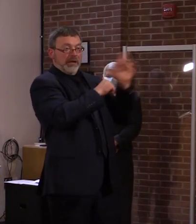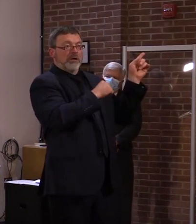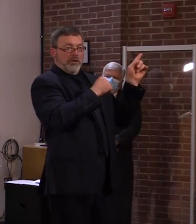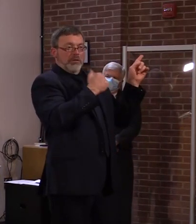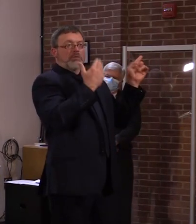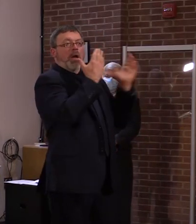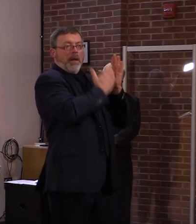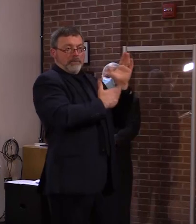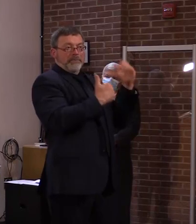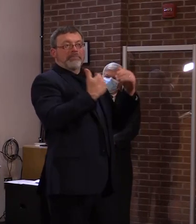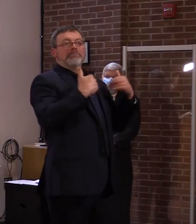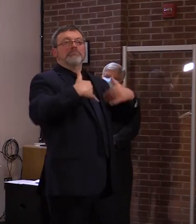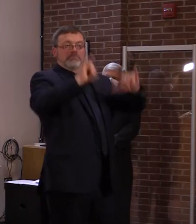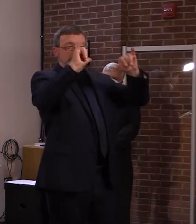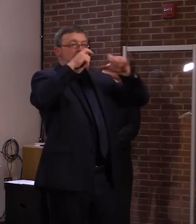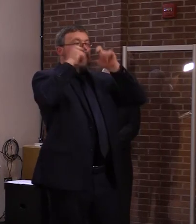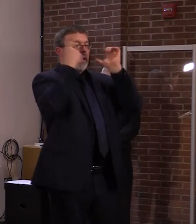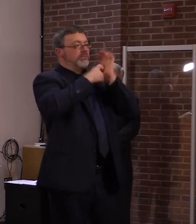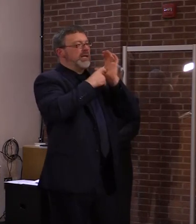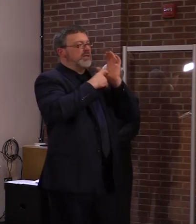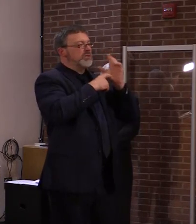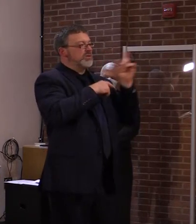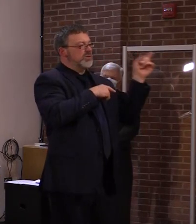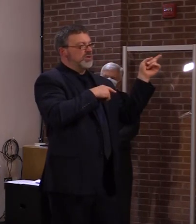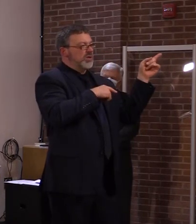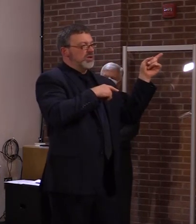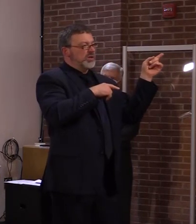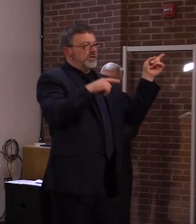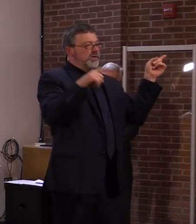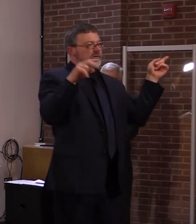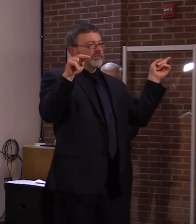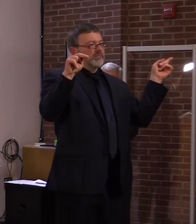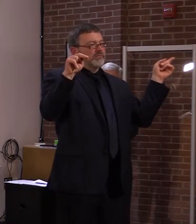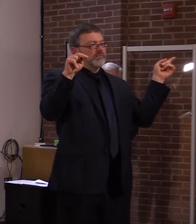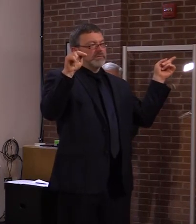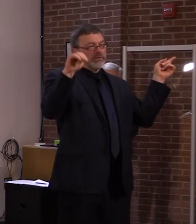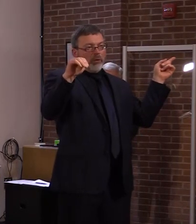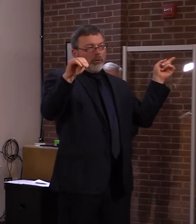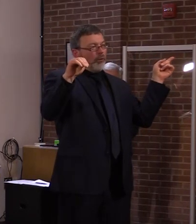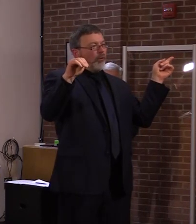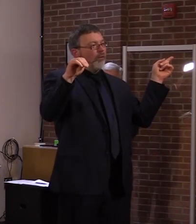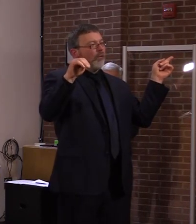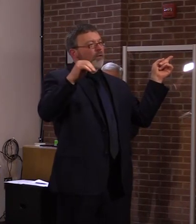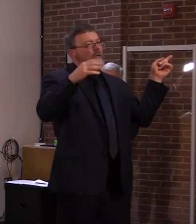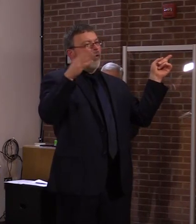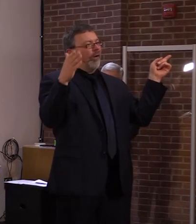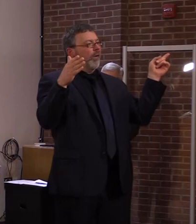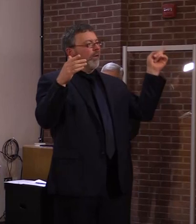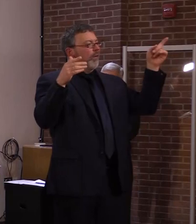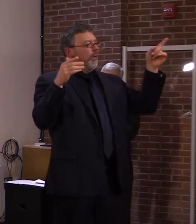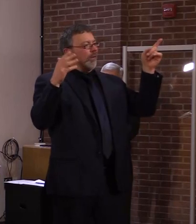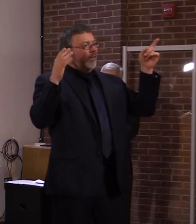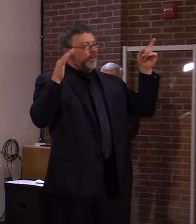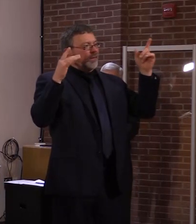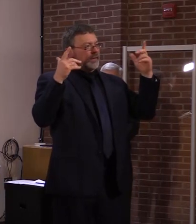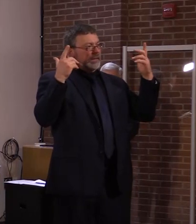Nevada does, New Mexico, I can't think of the others, but they're seeing their cases rise.